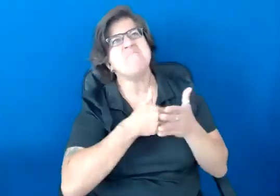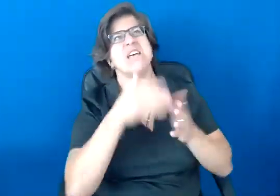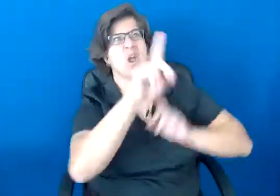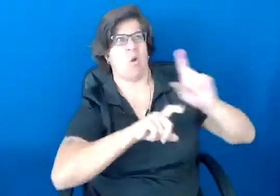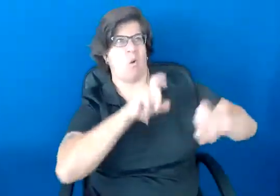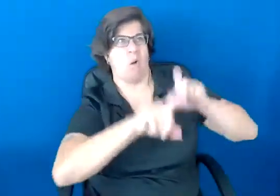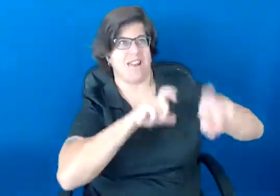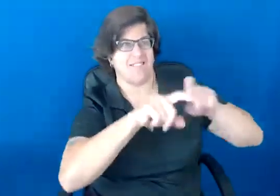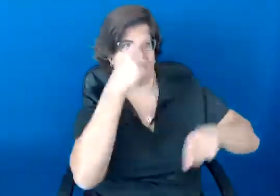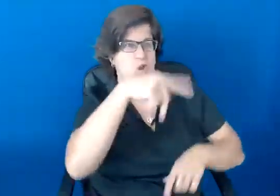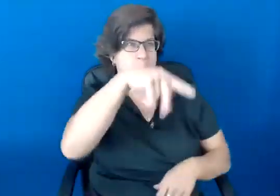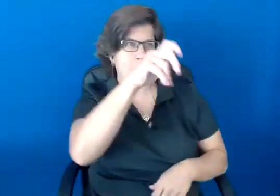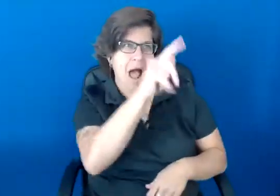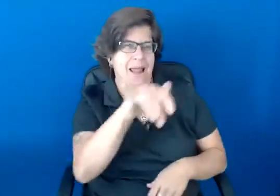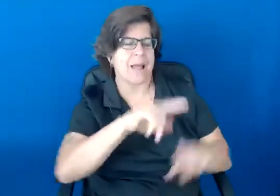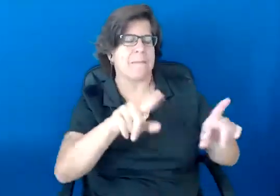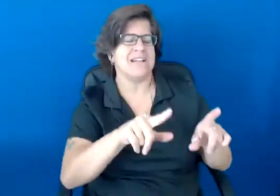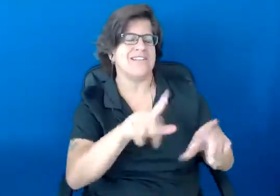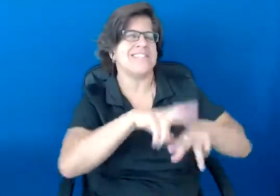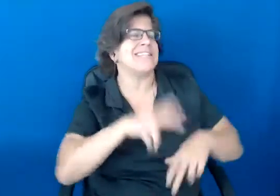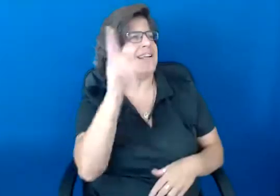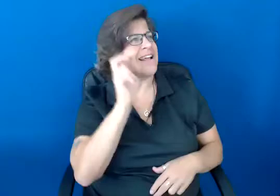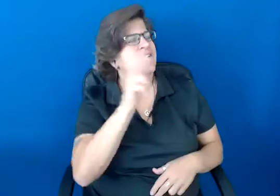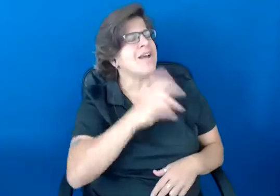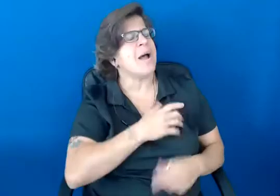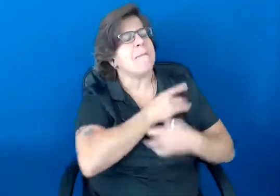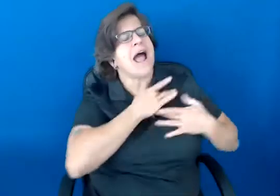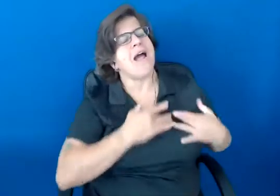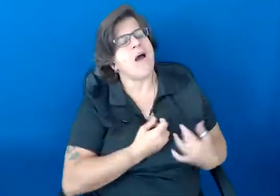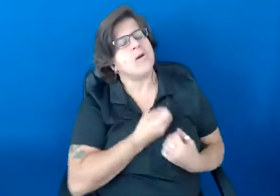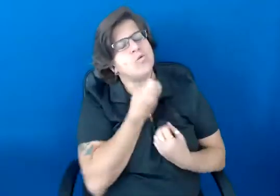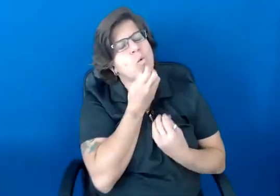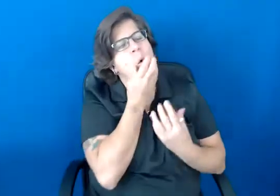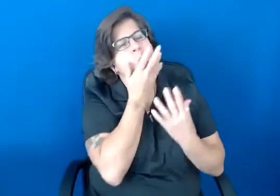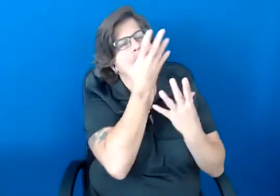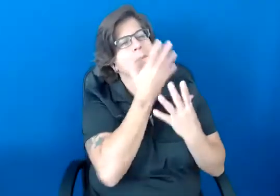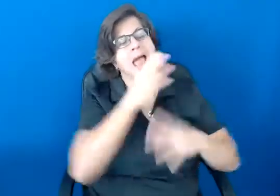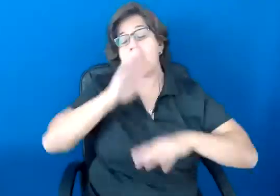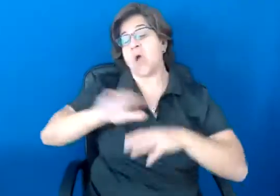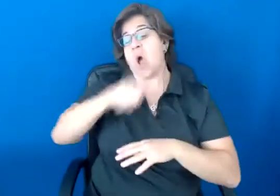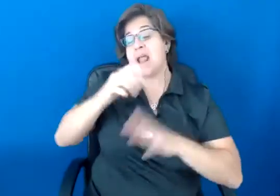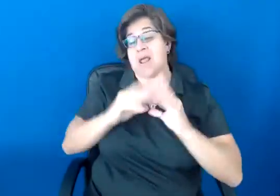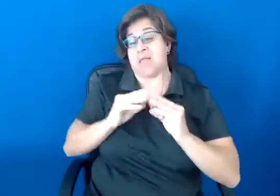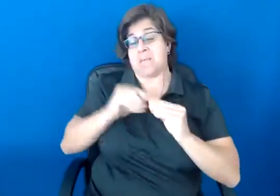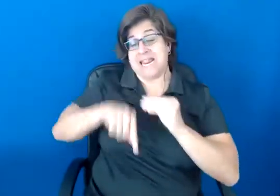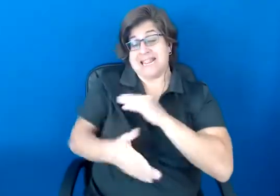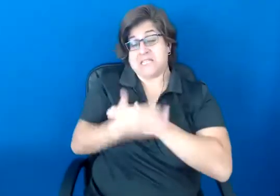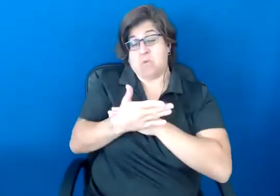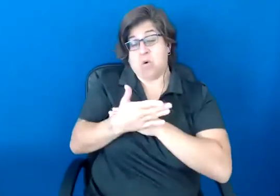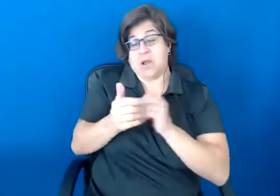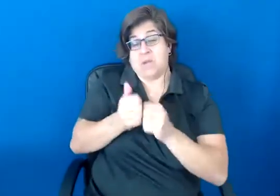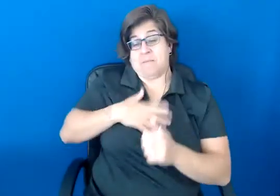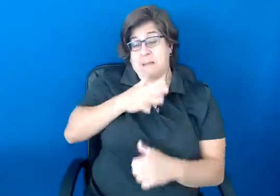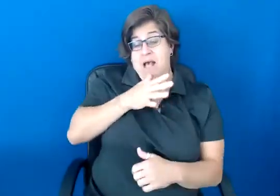for you, but just listening to you warms my heart. I was on another meeting with my mom this